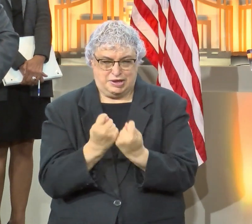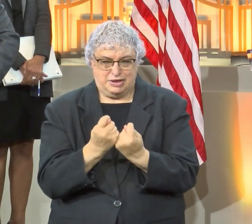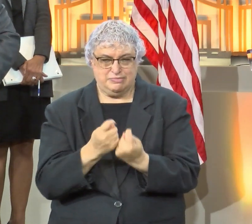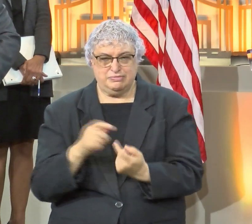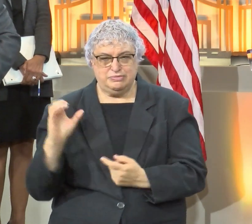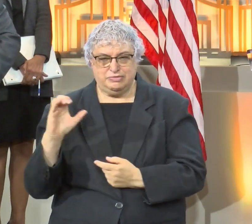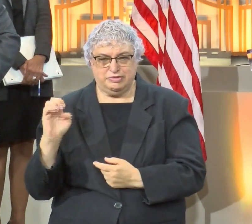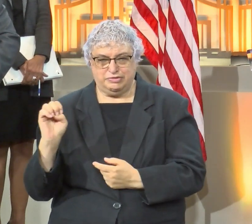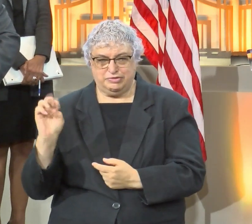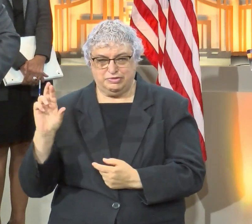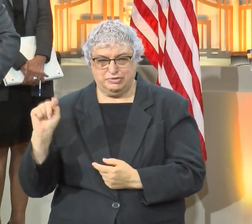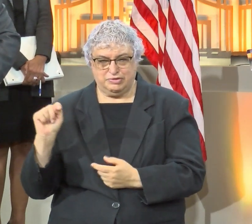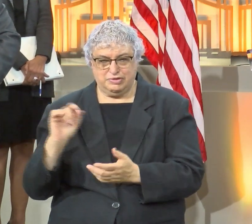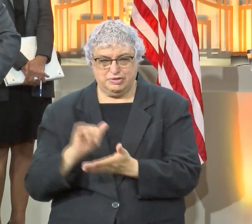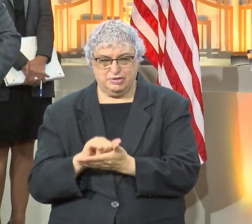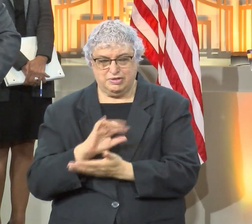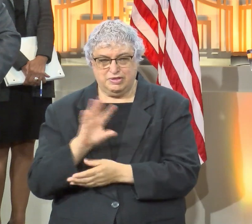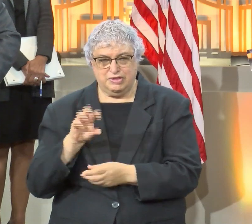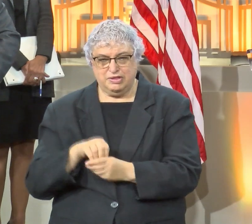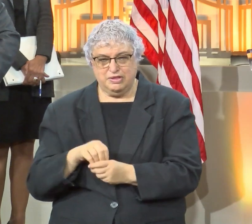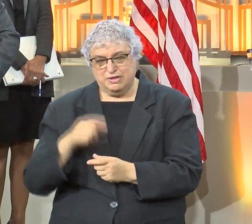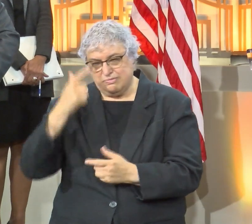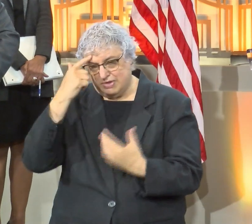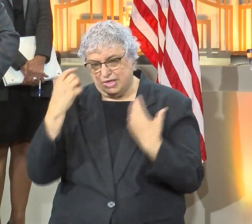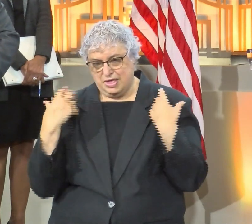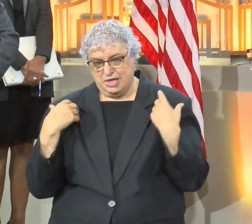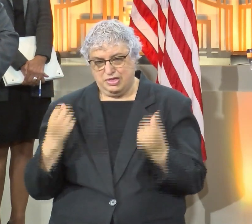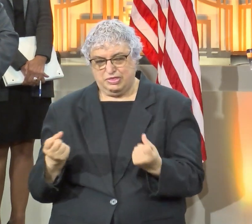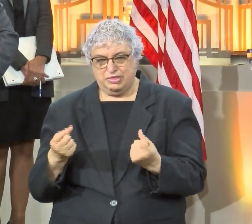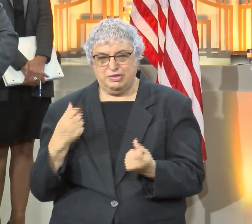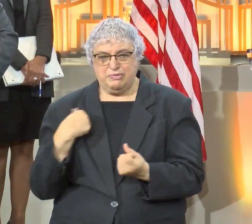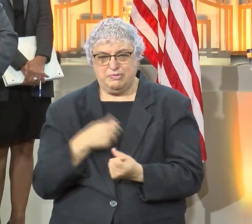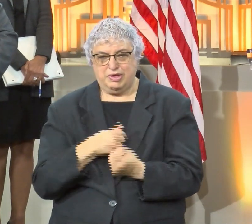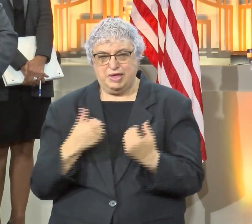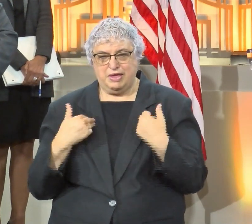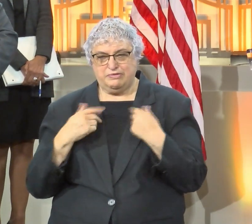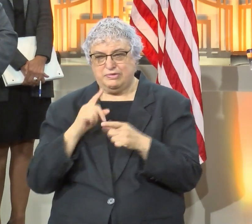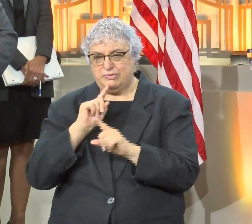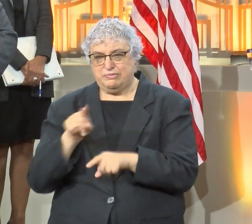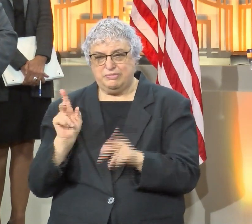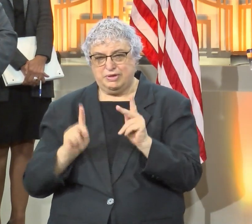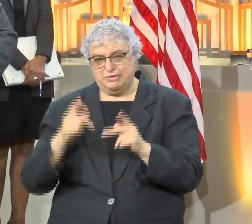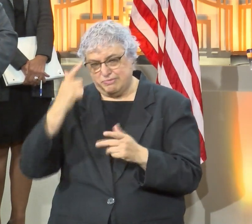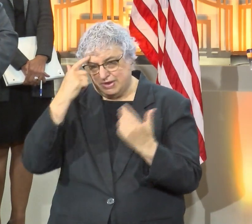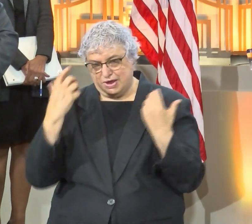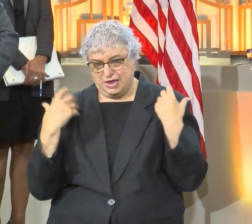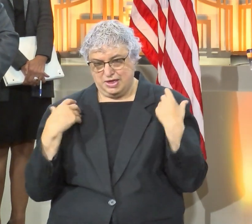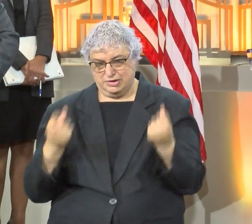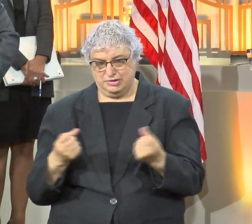housed in our mental health division among several other innovative strategies that we have in responding to those with a mental